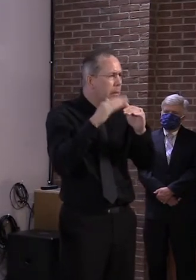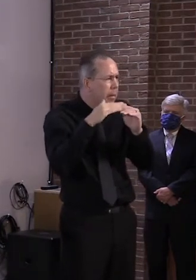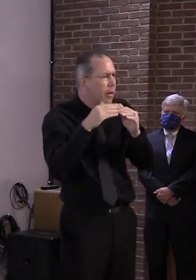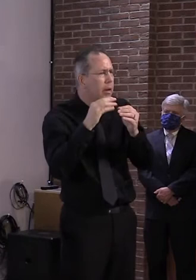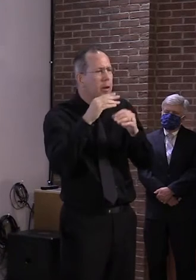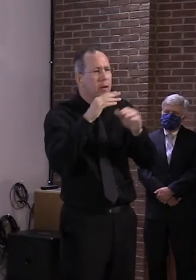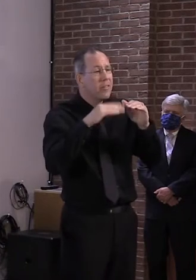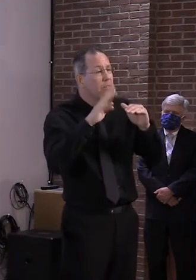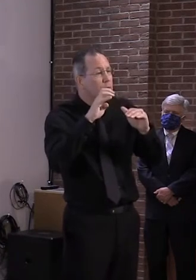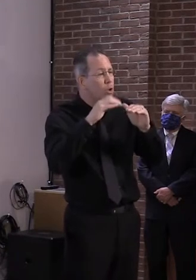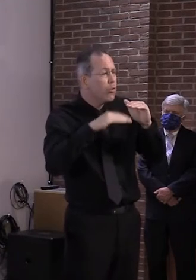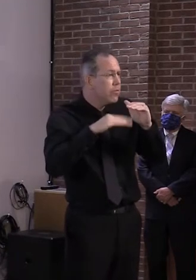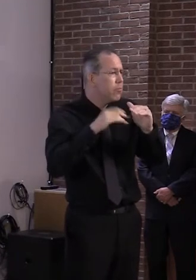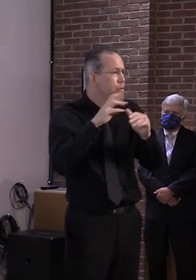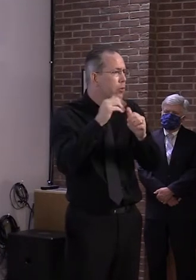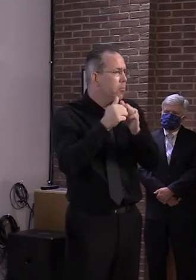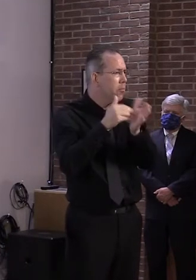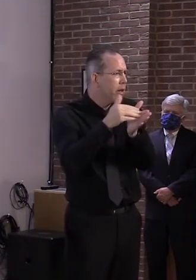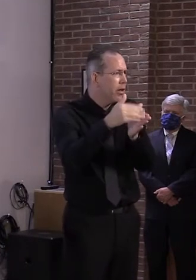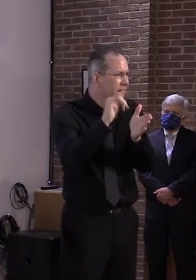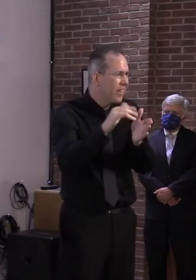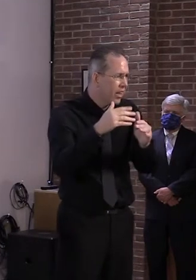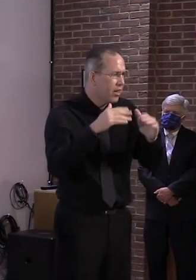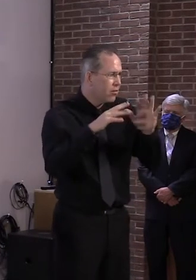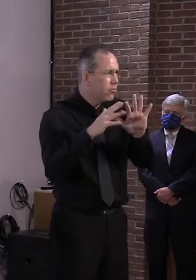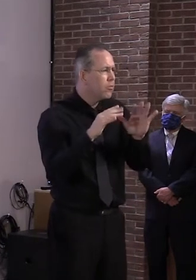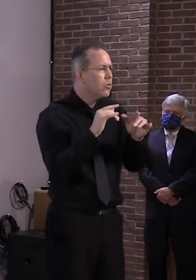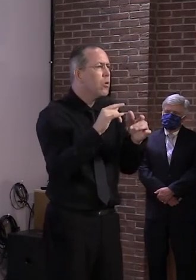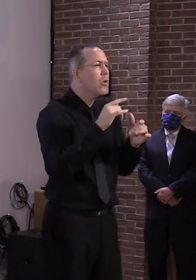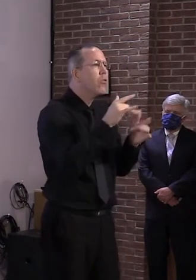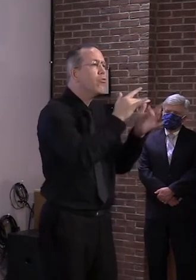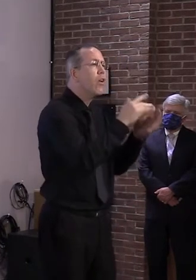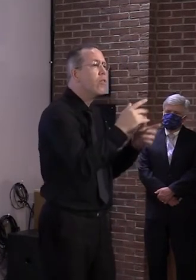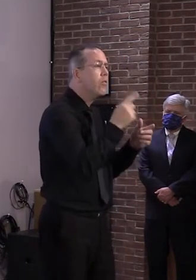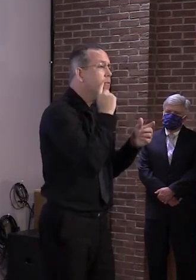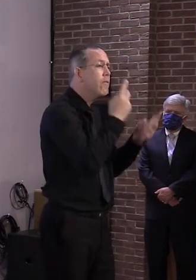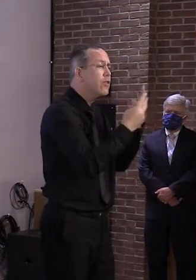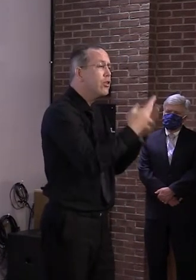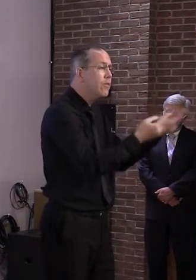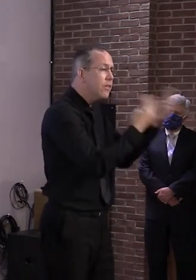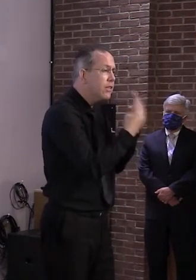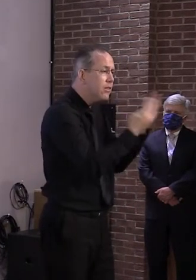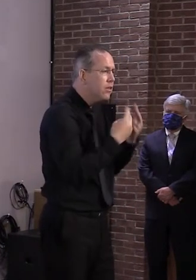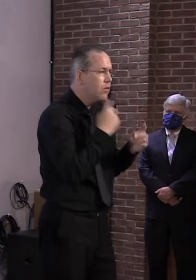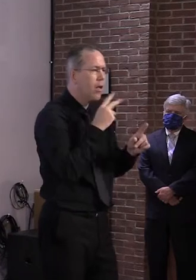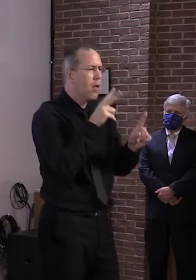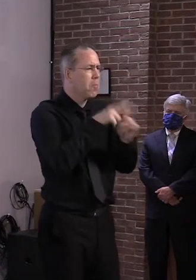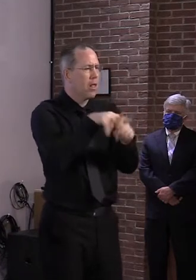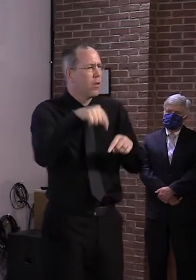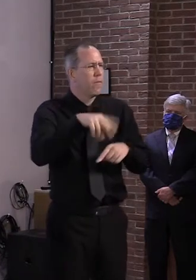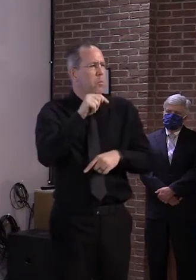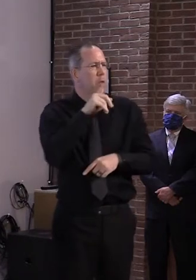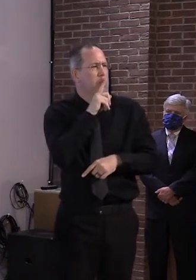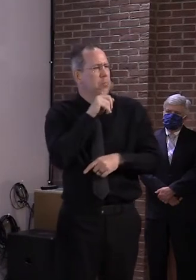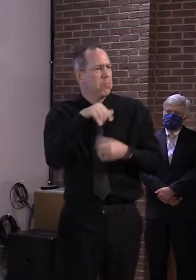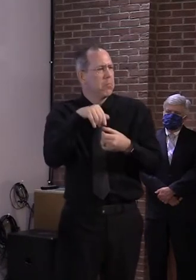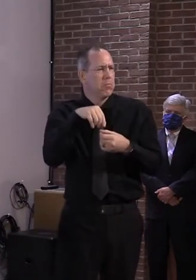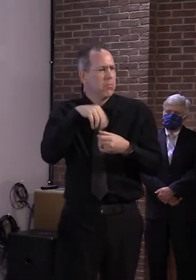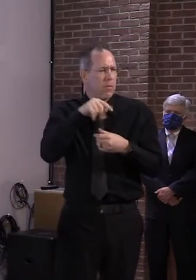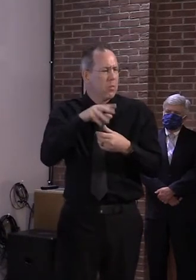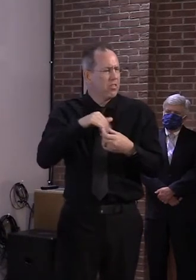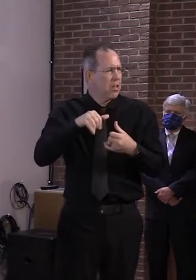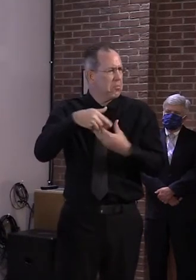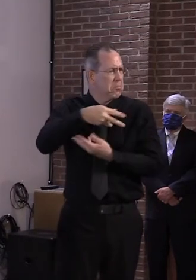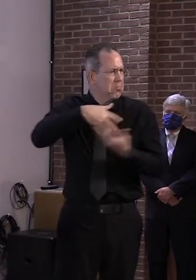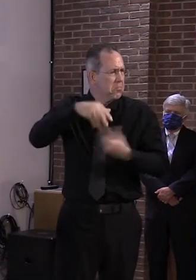doesn't apply to Vermont. So it doesn't matter if a county's over that threshold, if you're considering going out of Vermont or if someone's coming